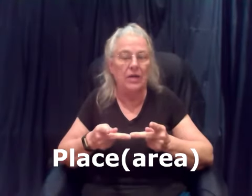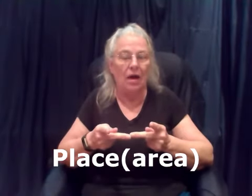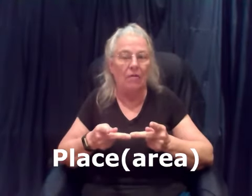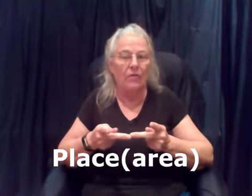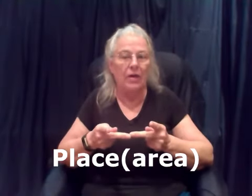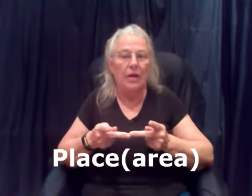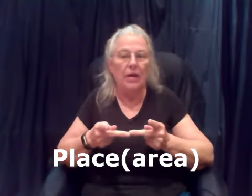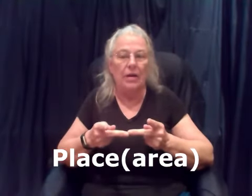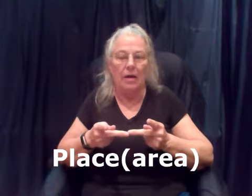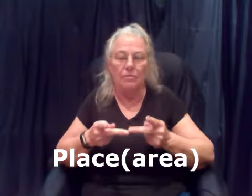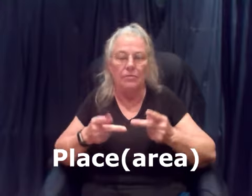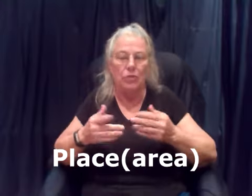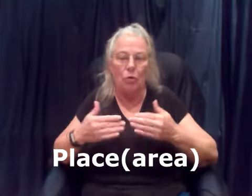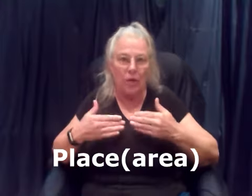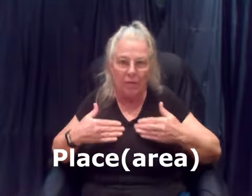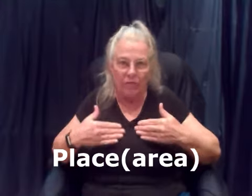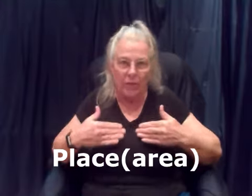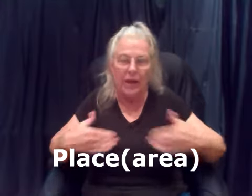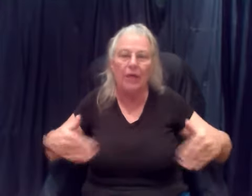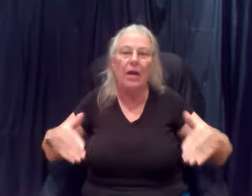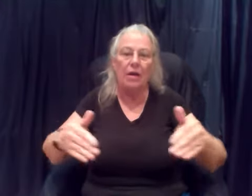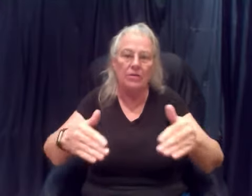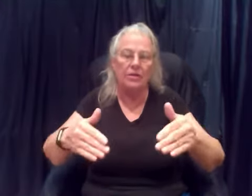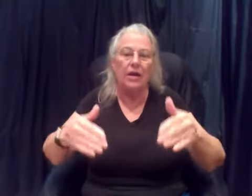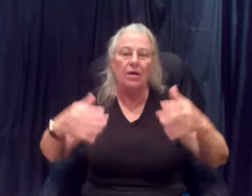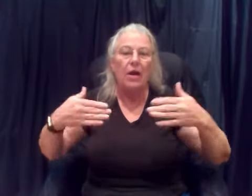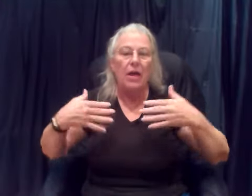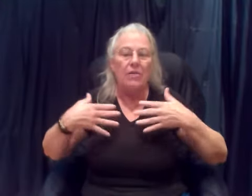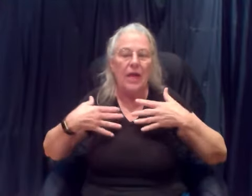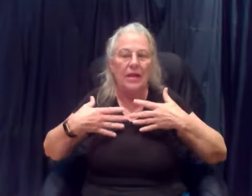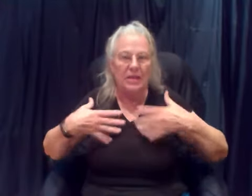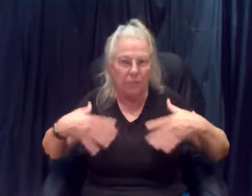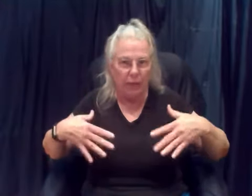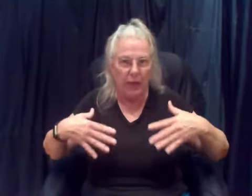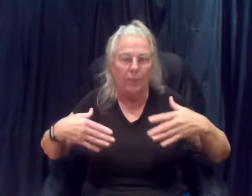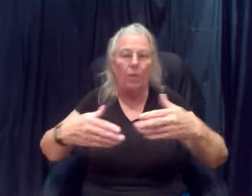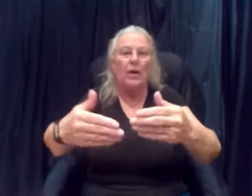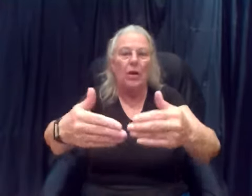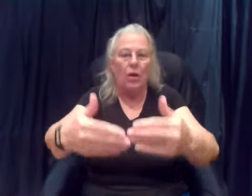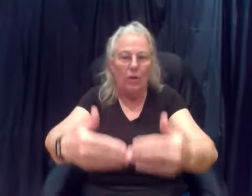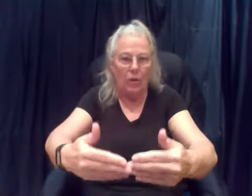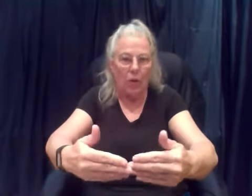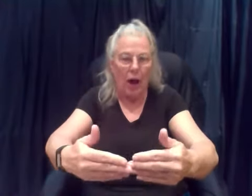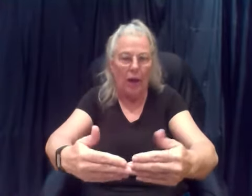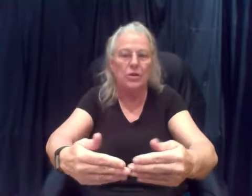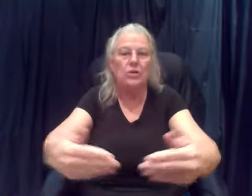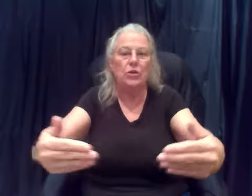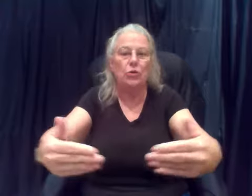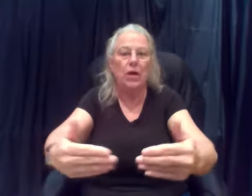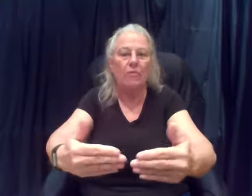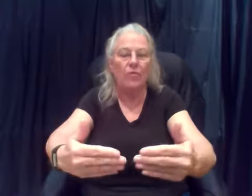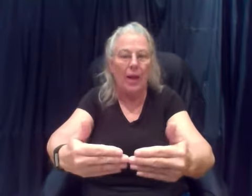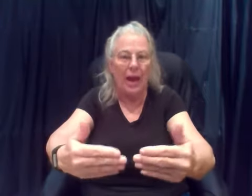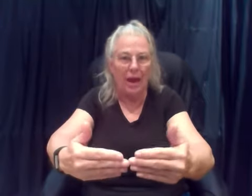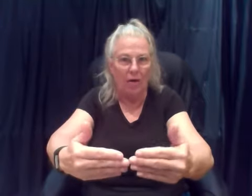yourself. Now, don't come from here out to there. That is people. Objects, you come from out away